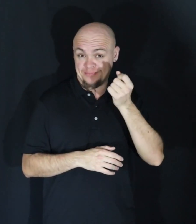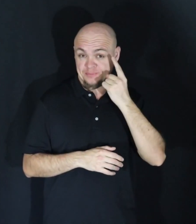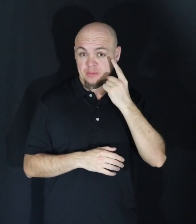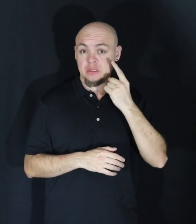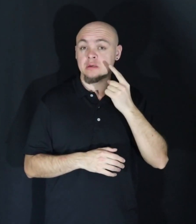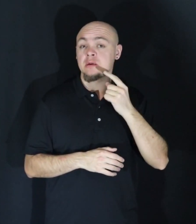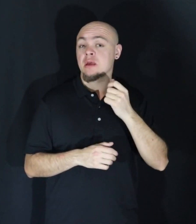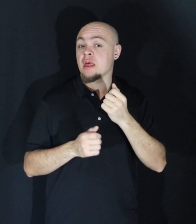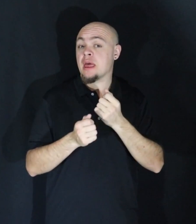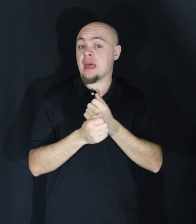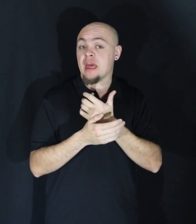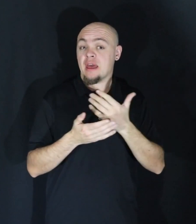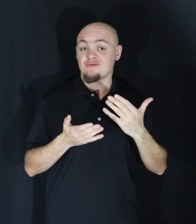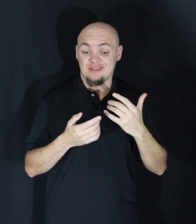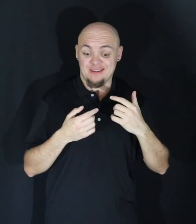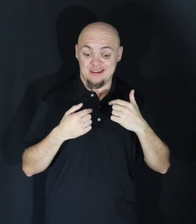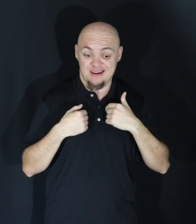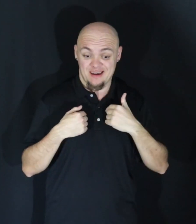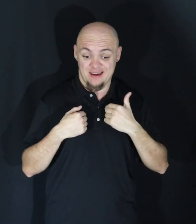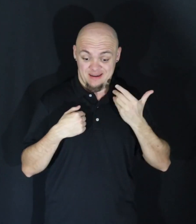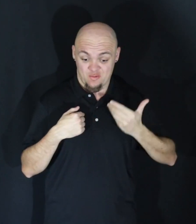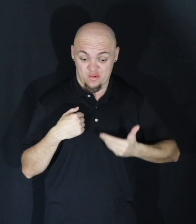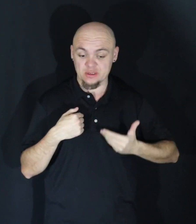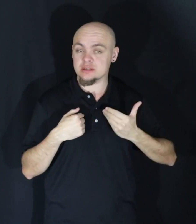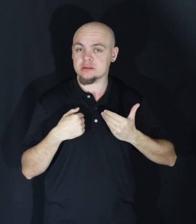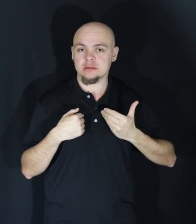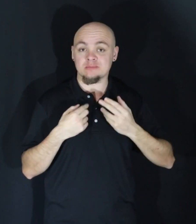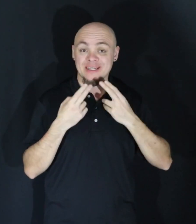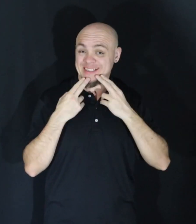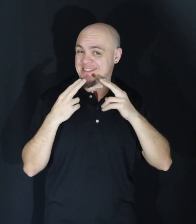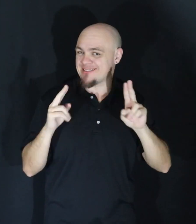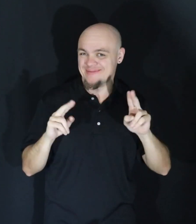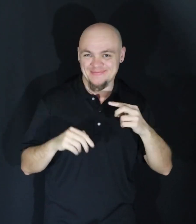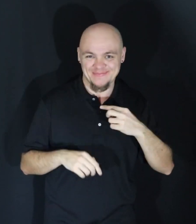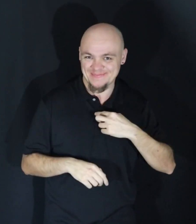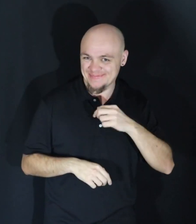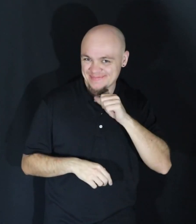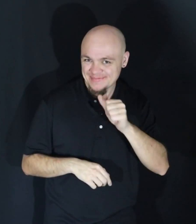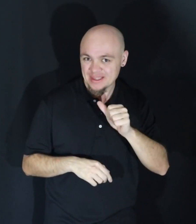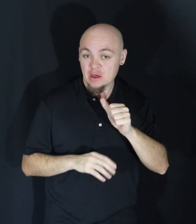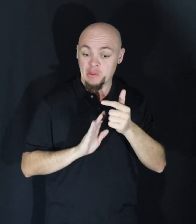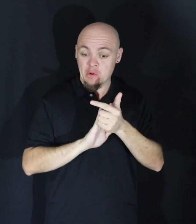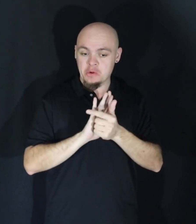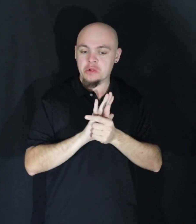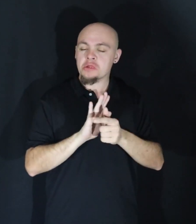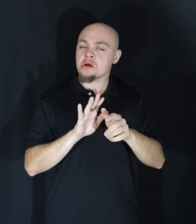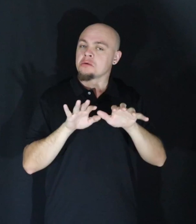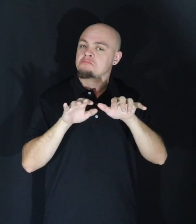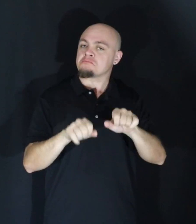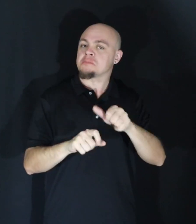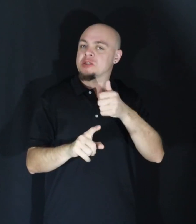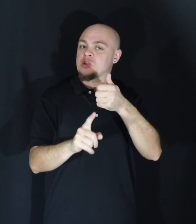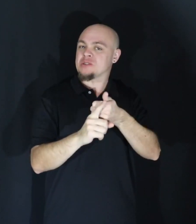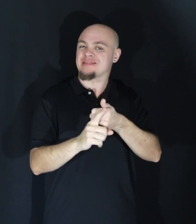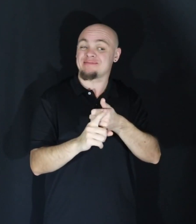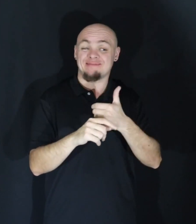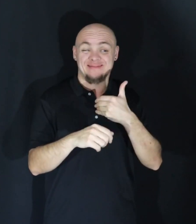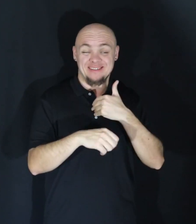I was everything but innocent. Taking the law into your own hands comes with serious